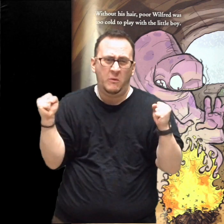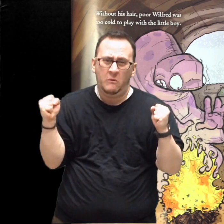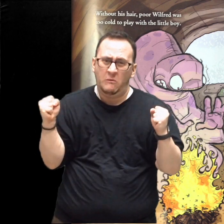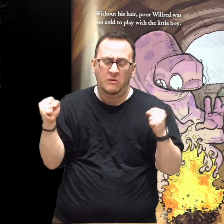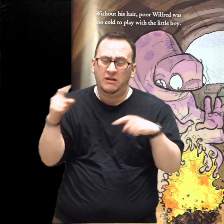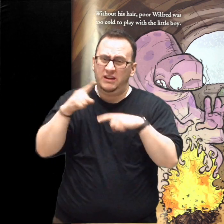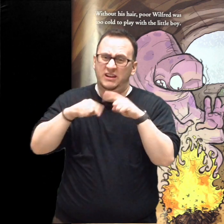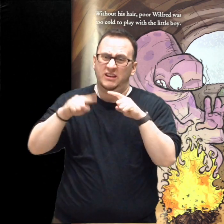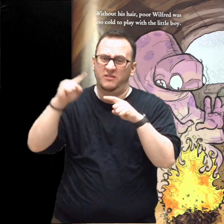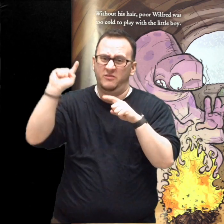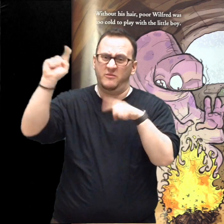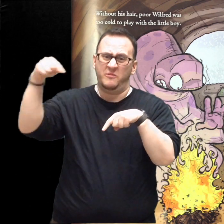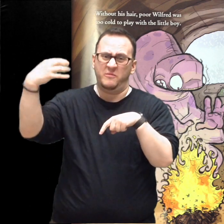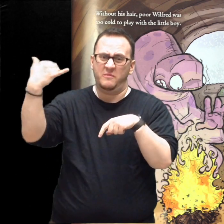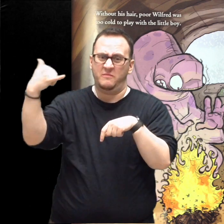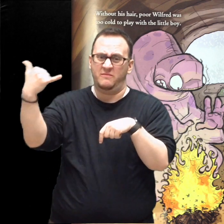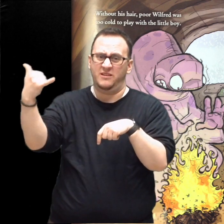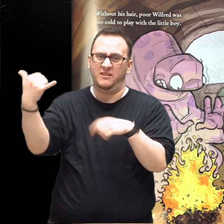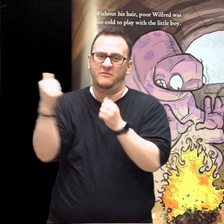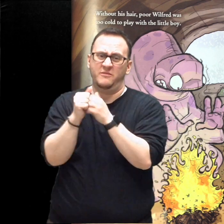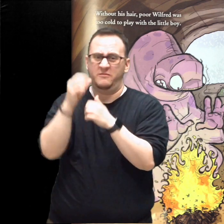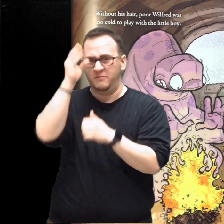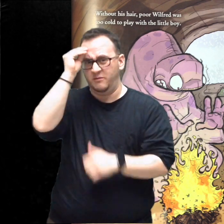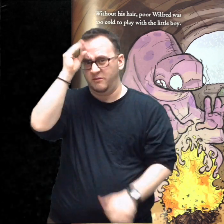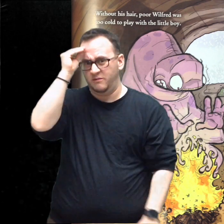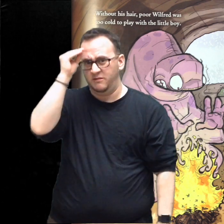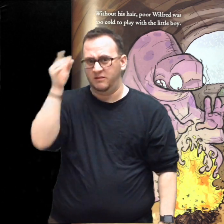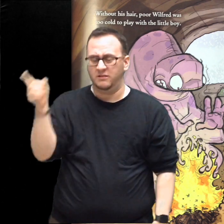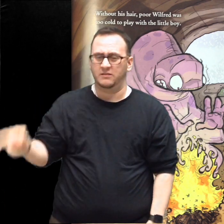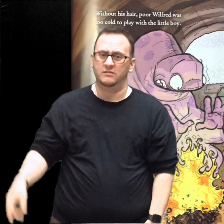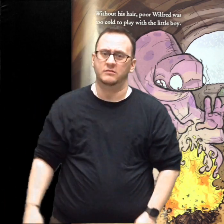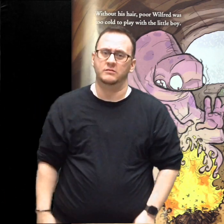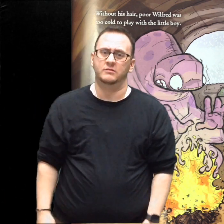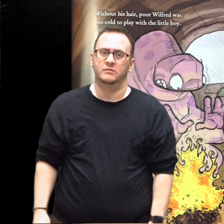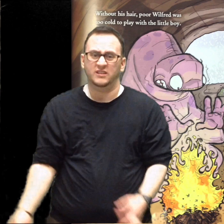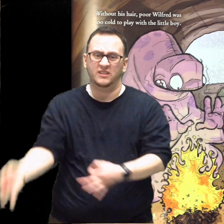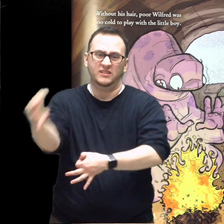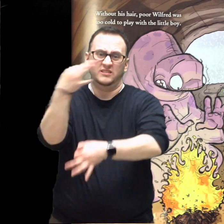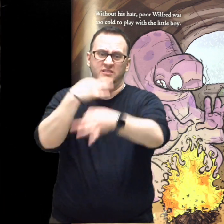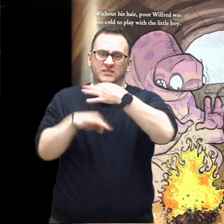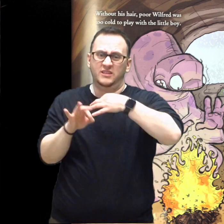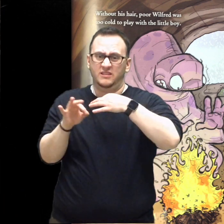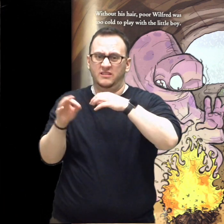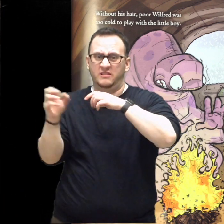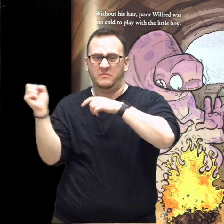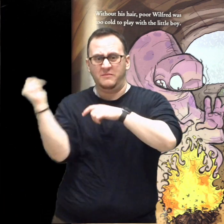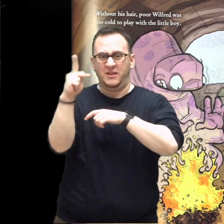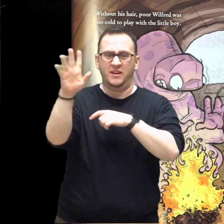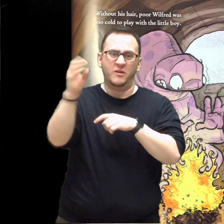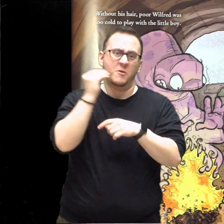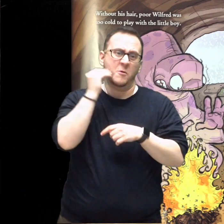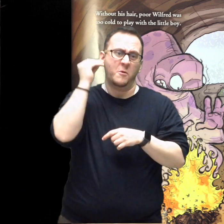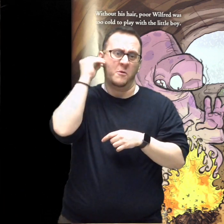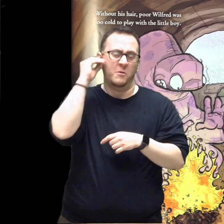little boy. Instead, the big hairless giant went back to his cave.